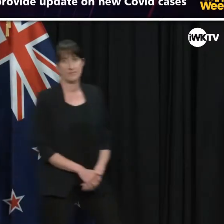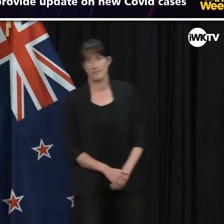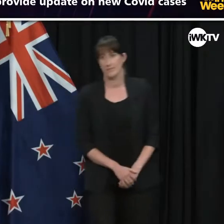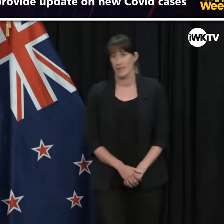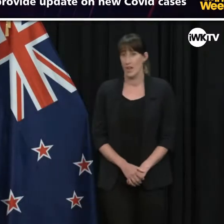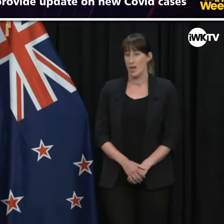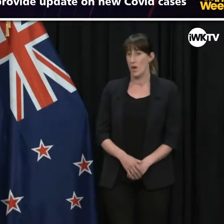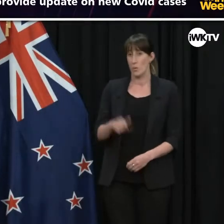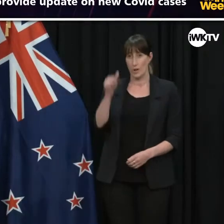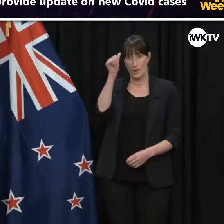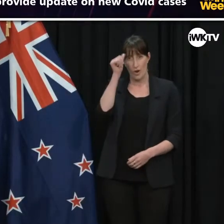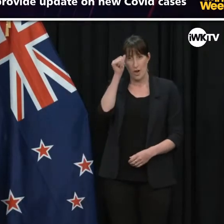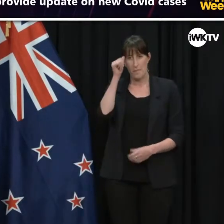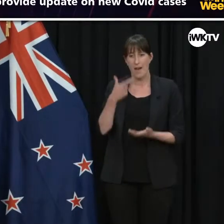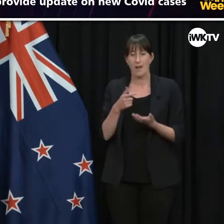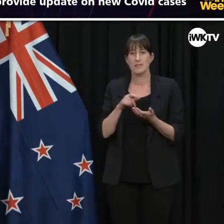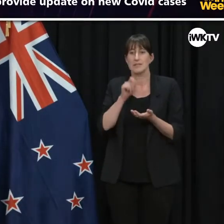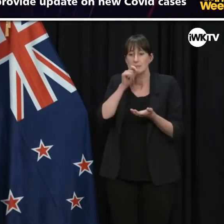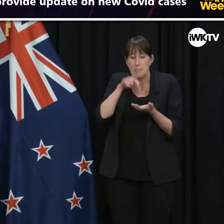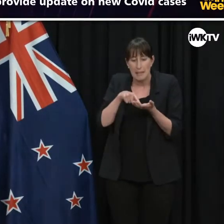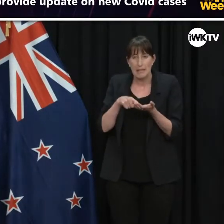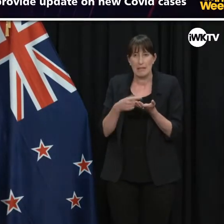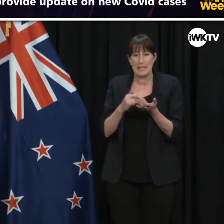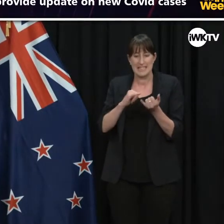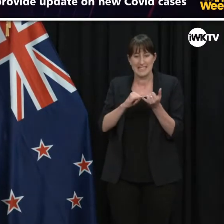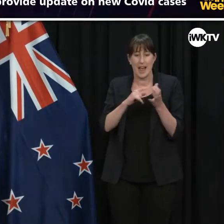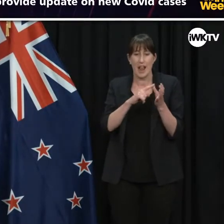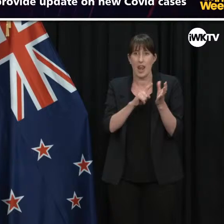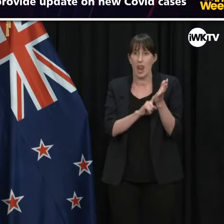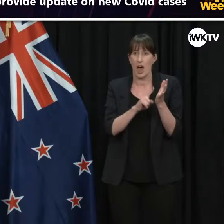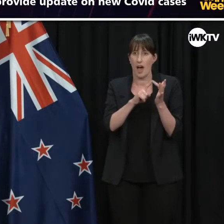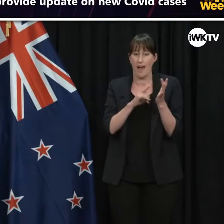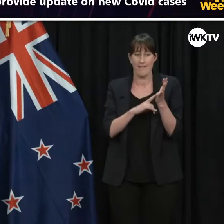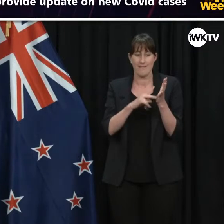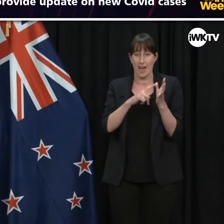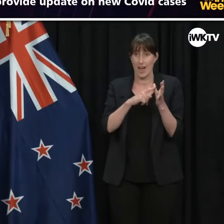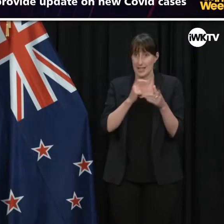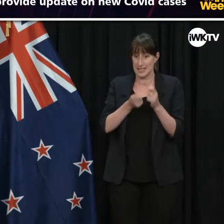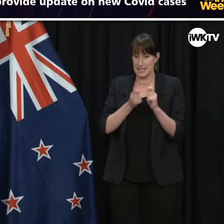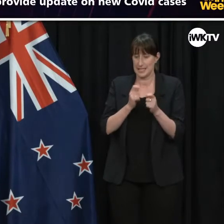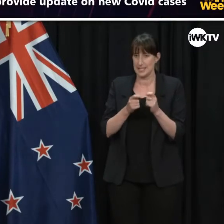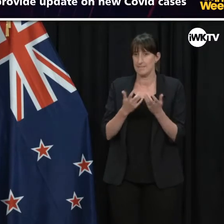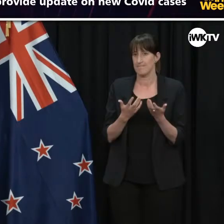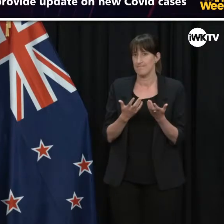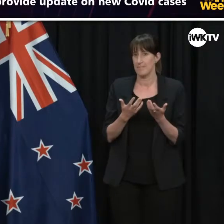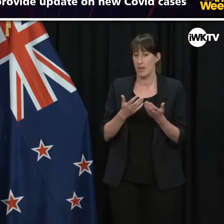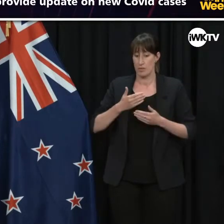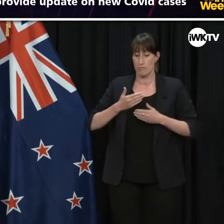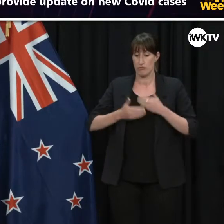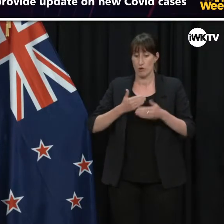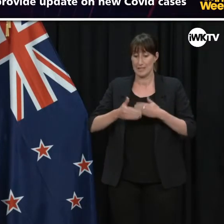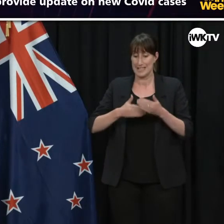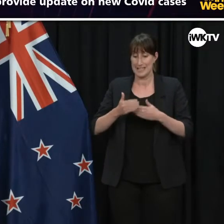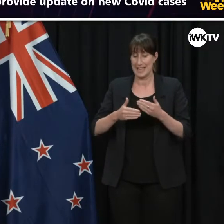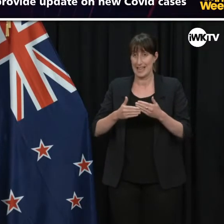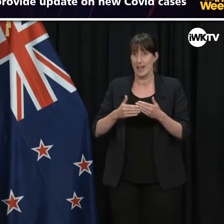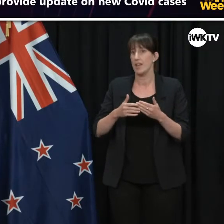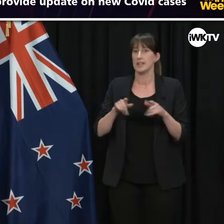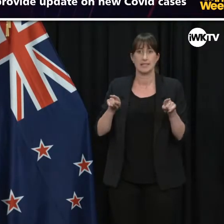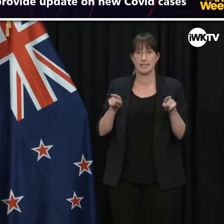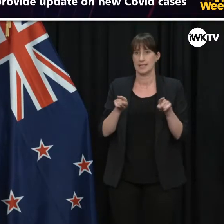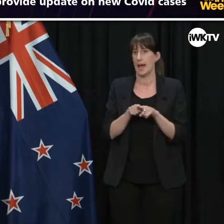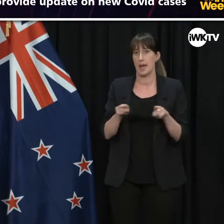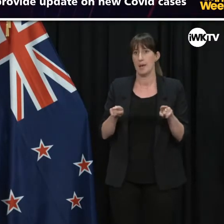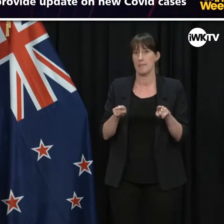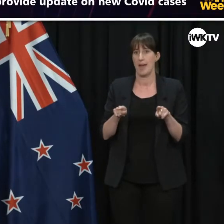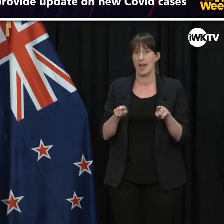things we do know about saliva testing is that it still requires the same resourcing to process those test results as our PCR